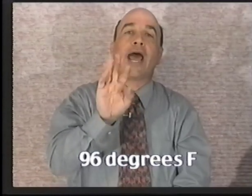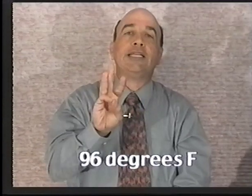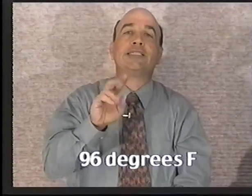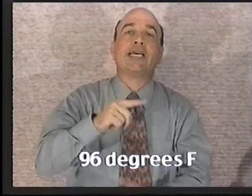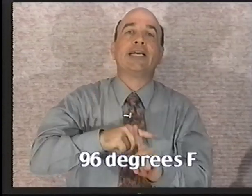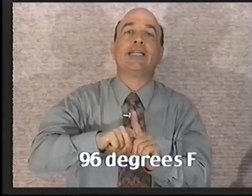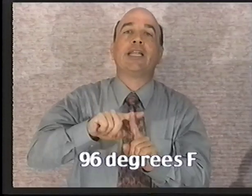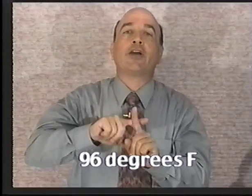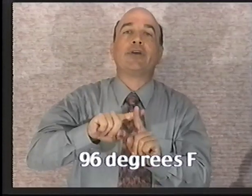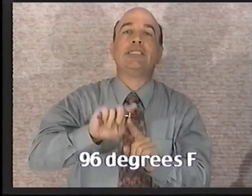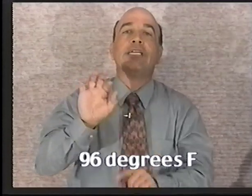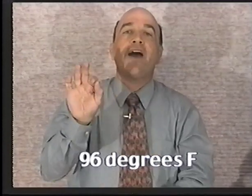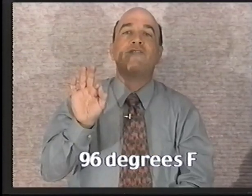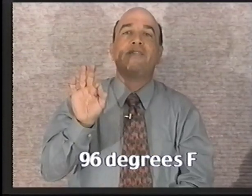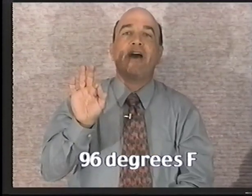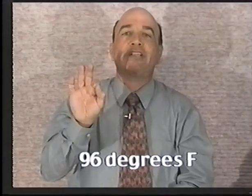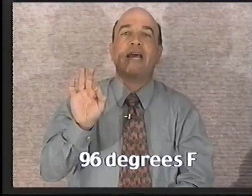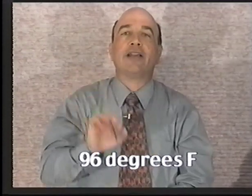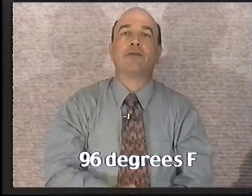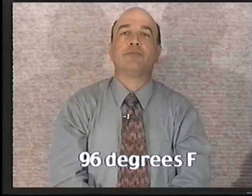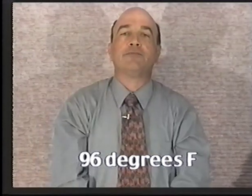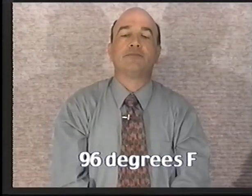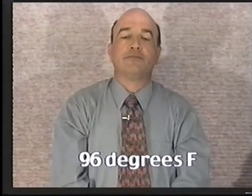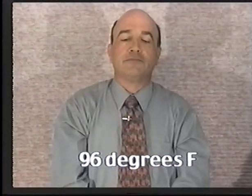96 degrees Fahrenheit,